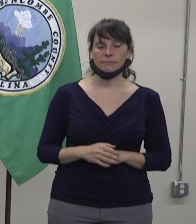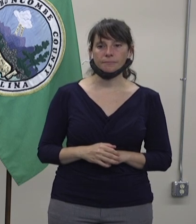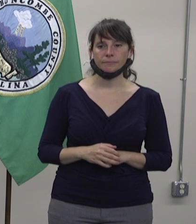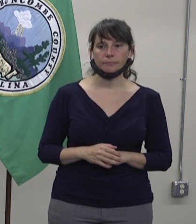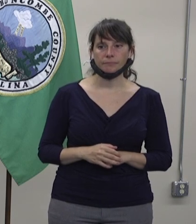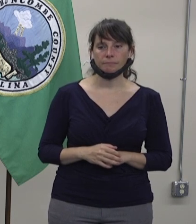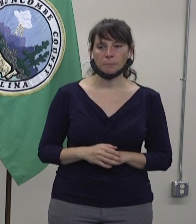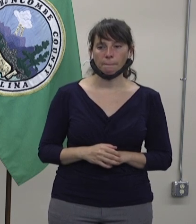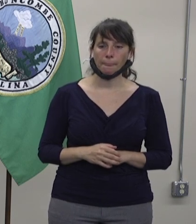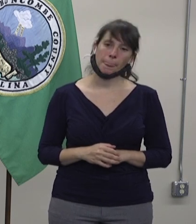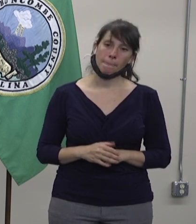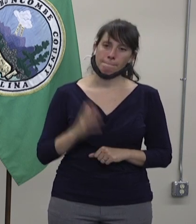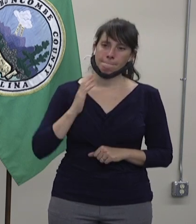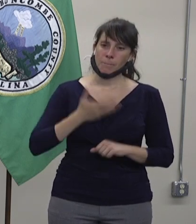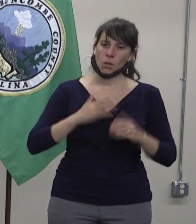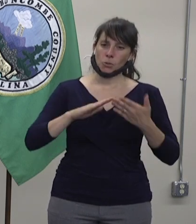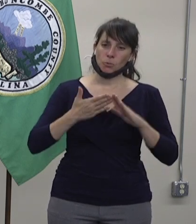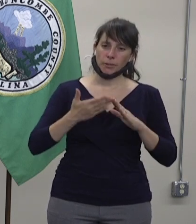updates